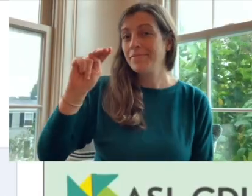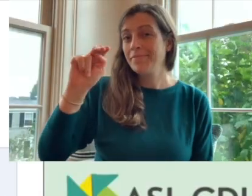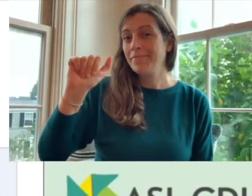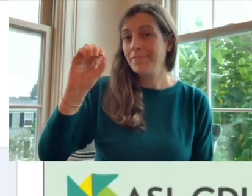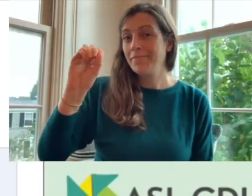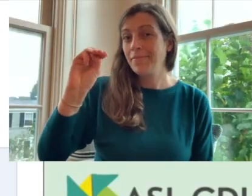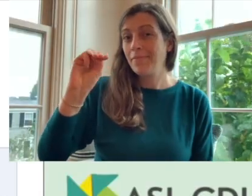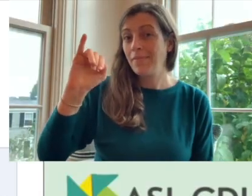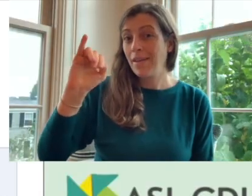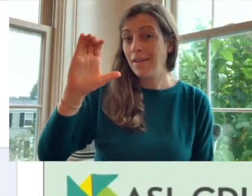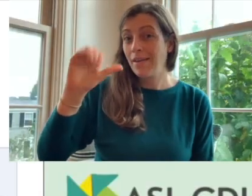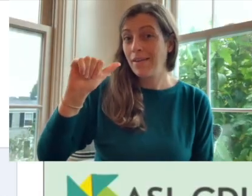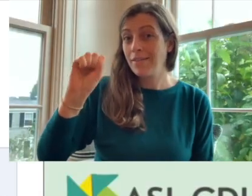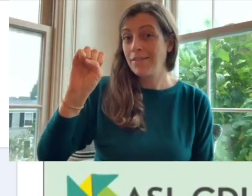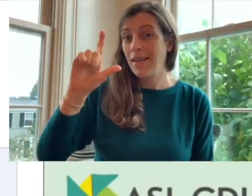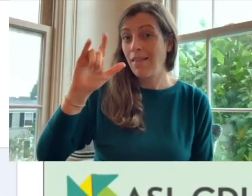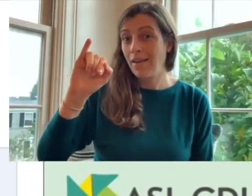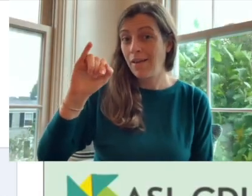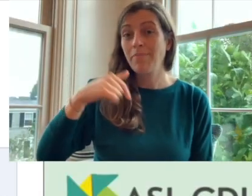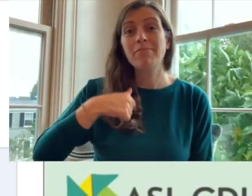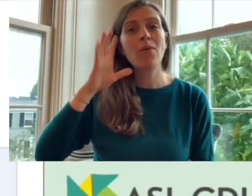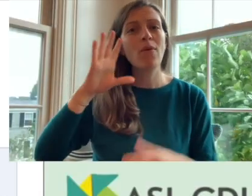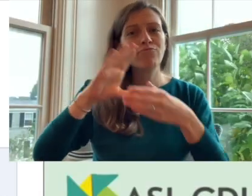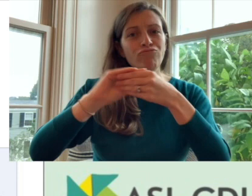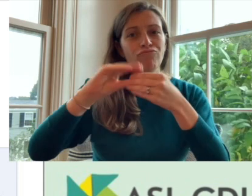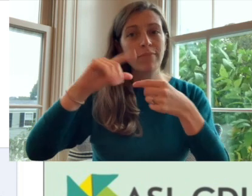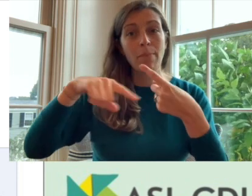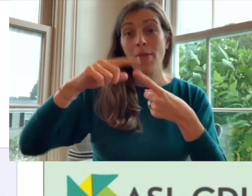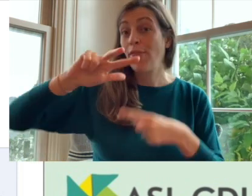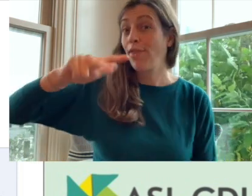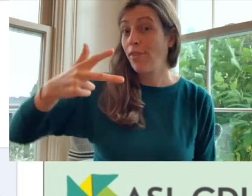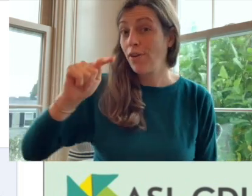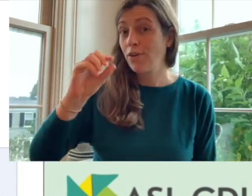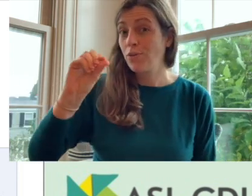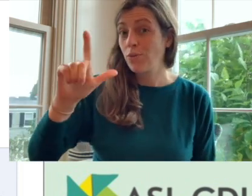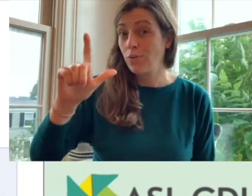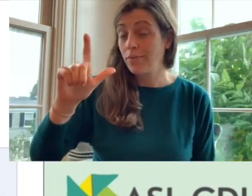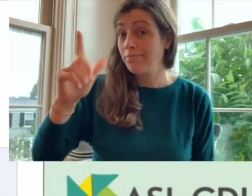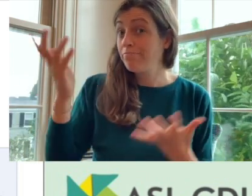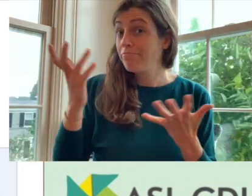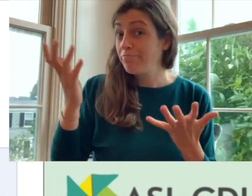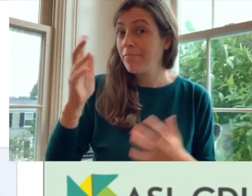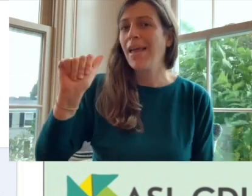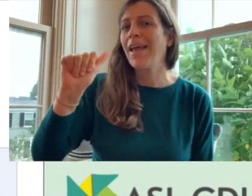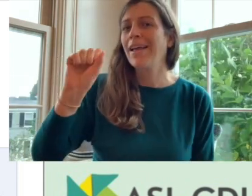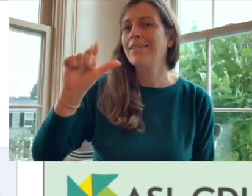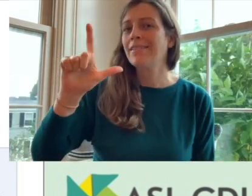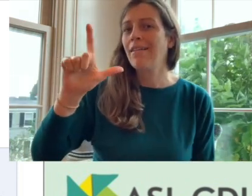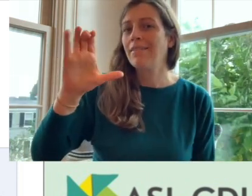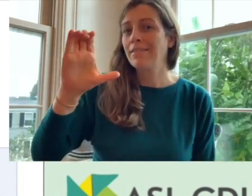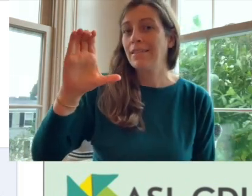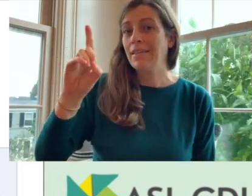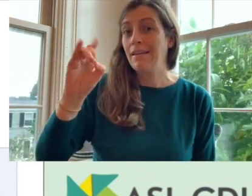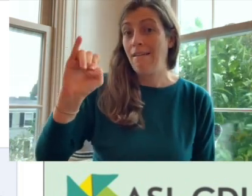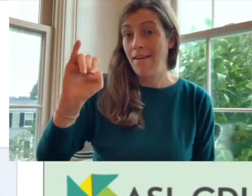Hi, my name is Naomi Caselli, and I will be sharing a little bit about the third tool we've developed, which is called